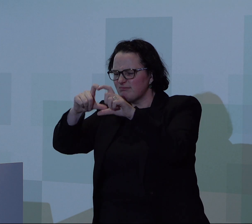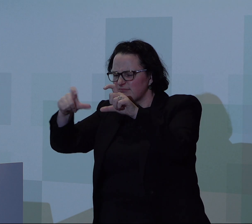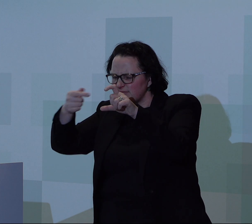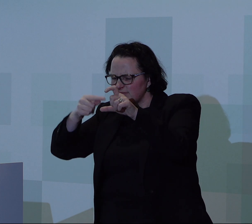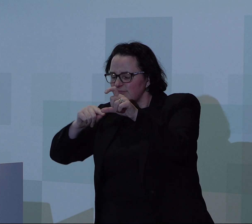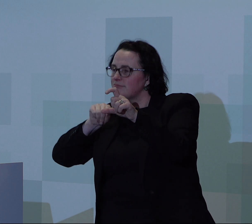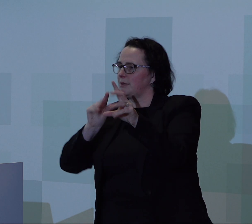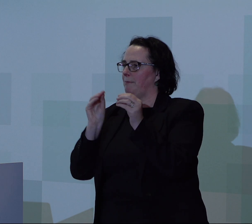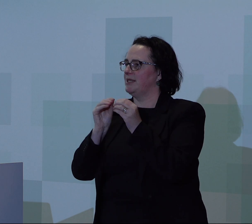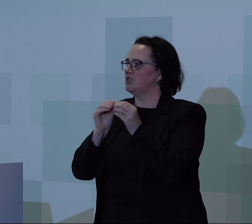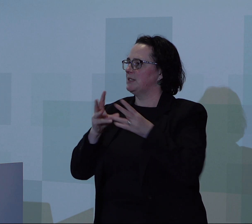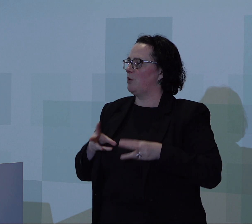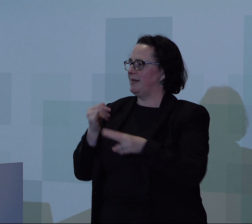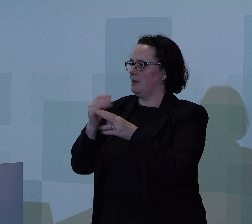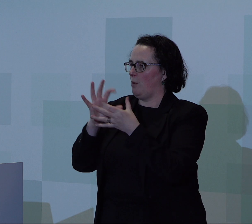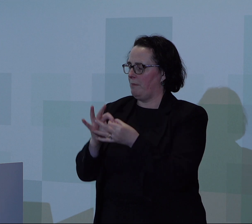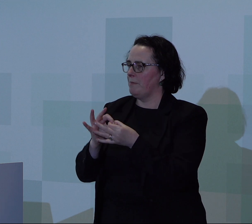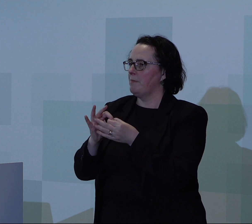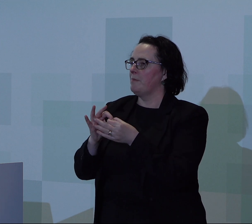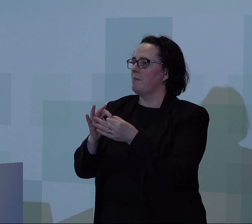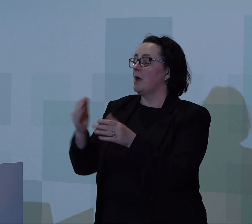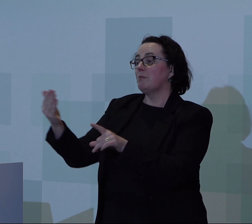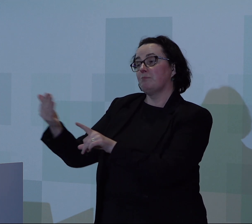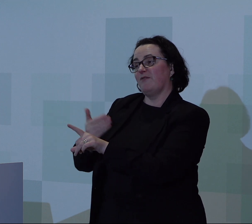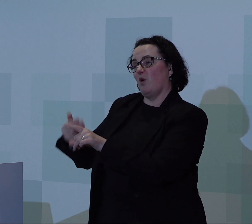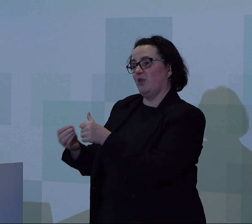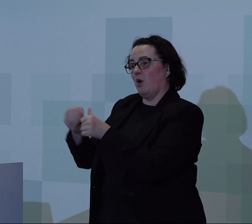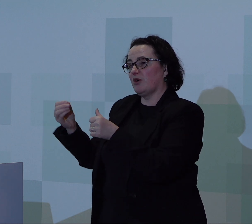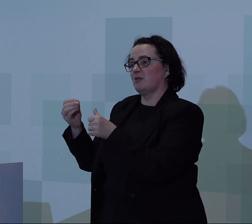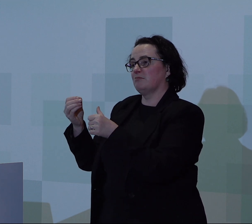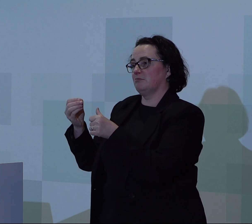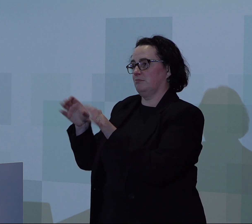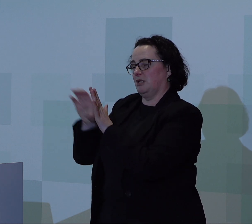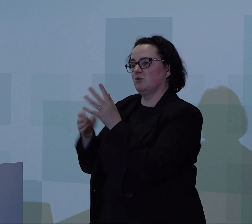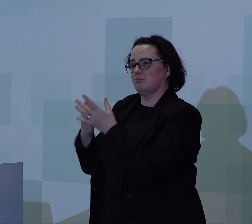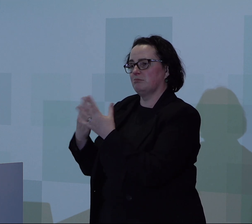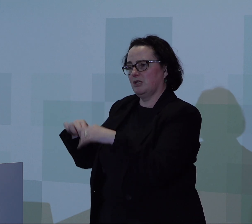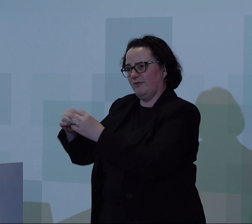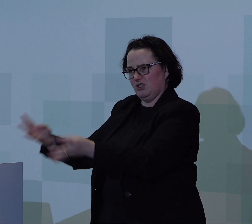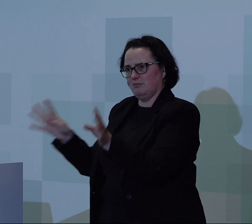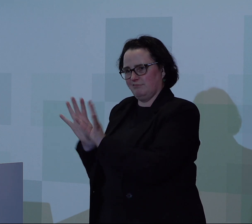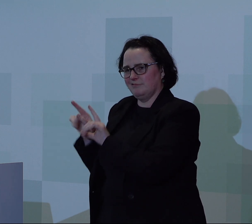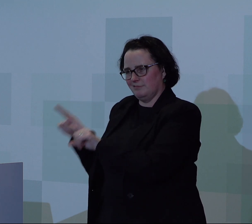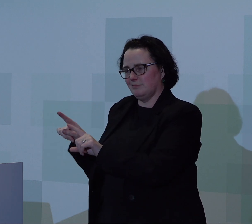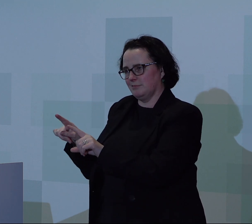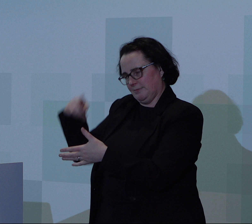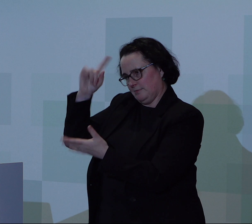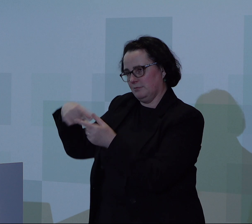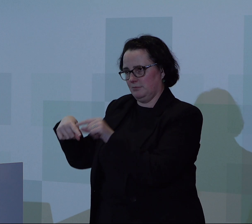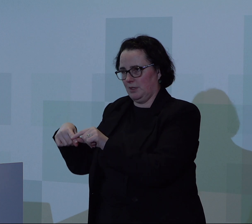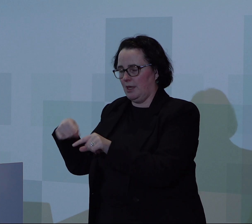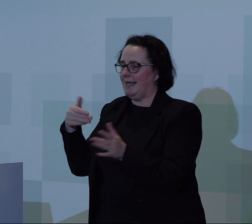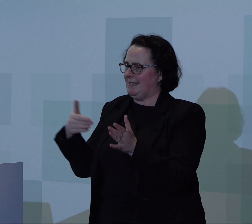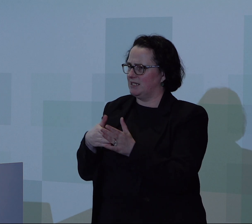talked about earlier. The Convention reached a pretty emphatic conclusion about the Woman in the Home provision. It is, I think it's fair to say, a